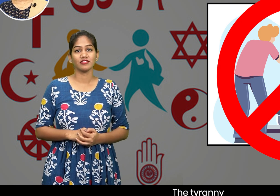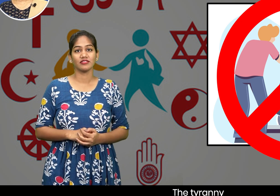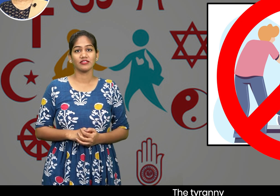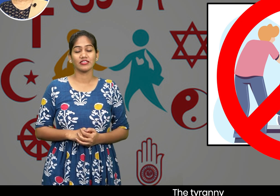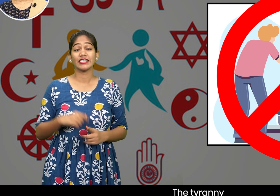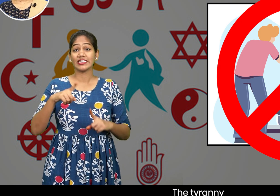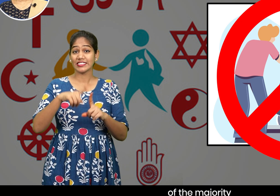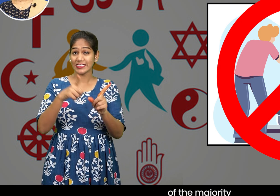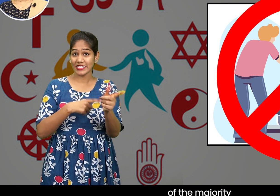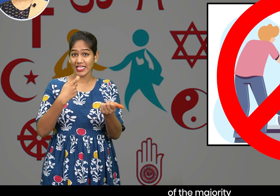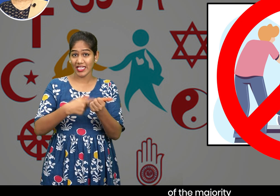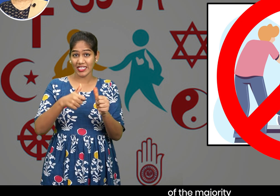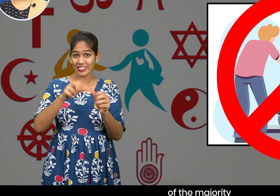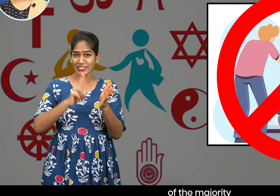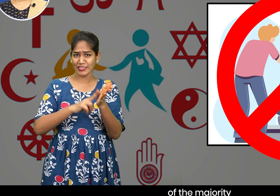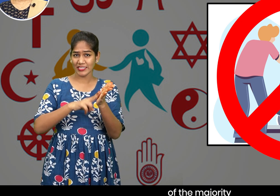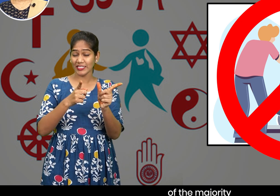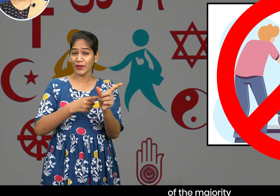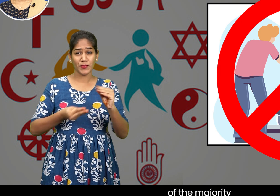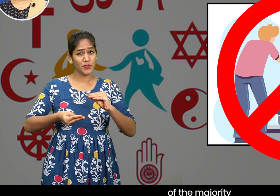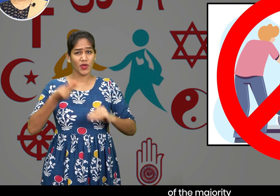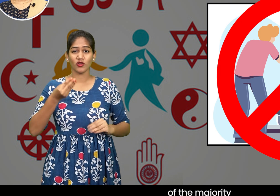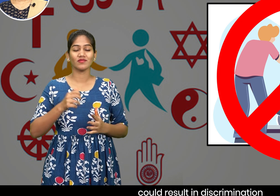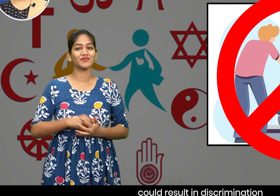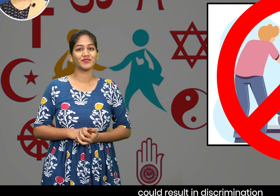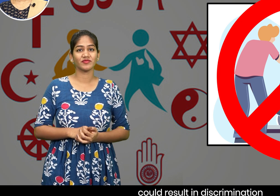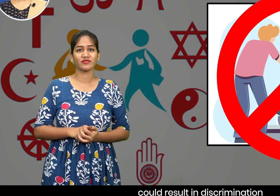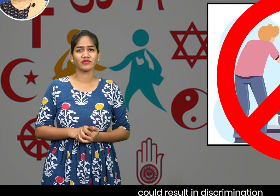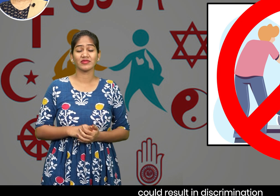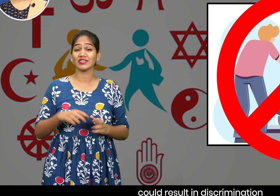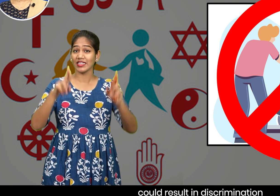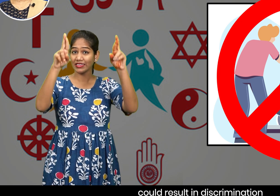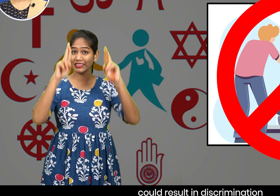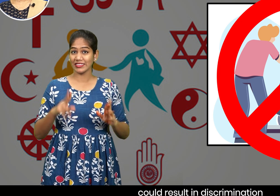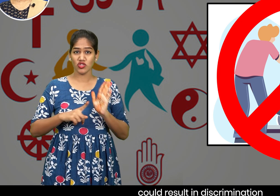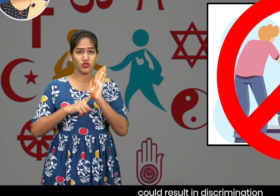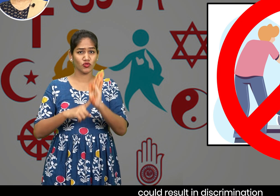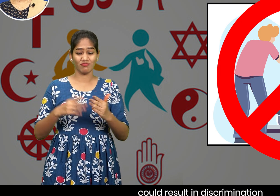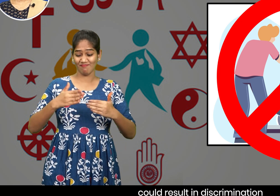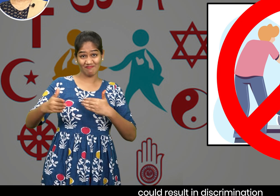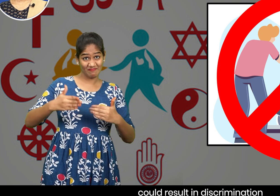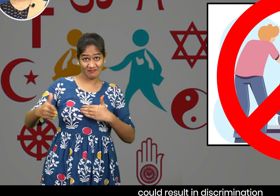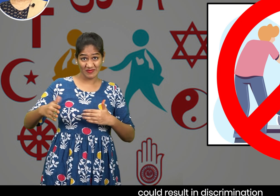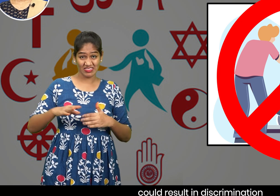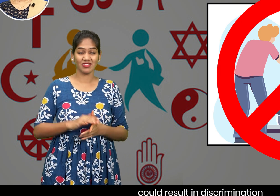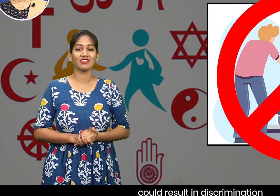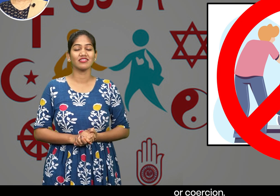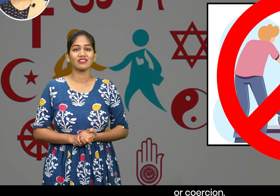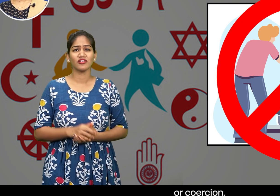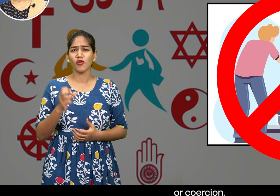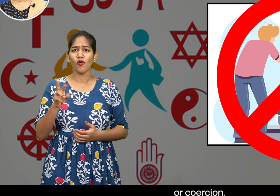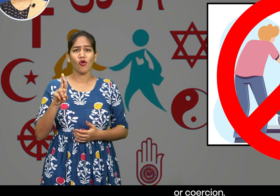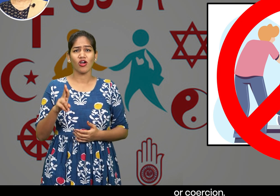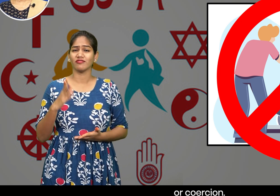The tyranny of the majority could result in discrimination